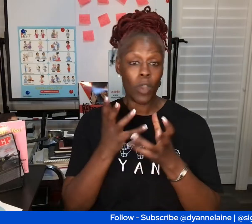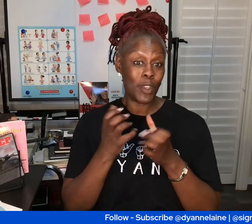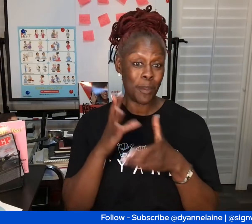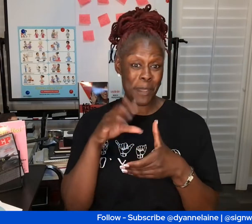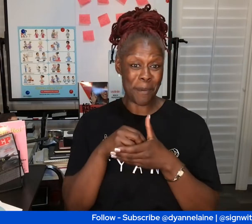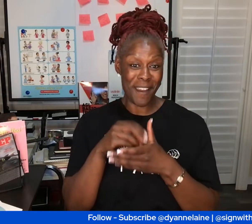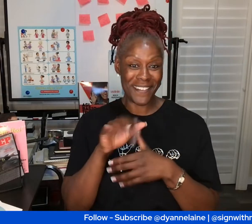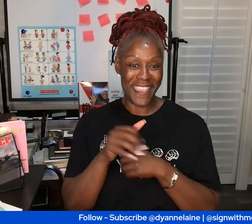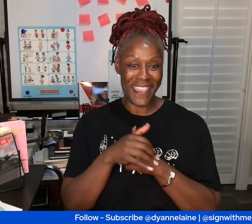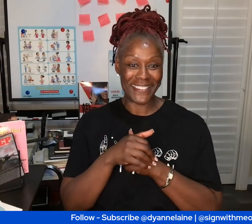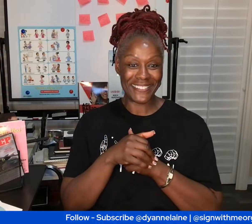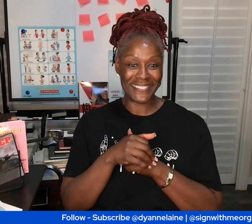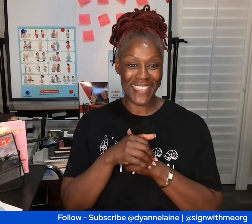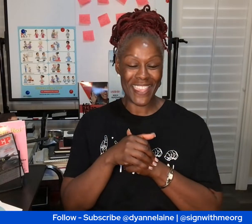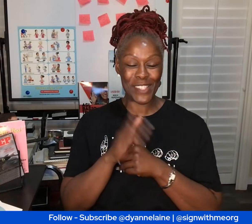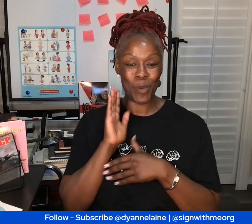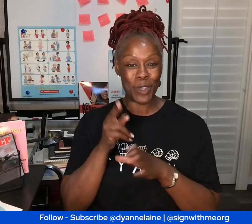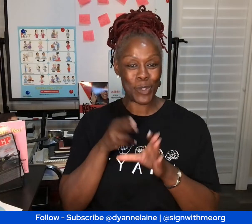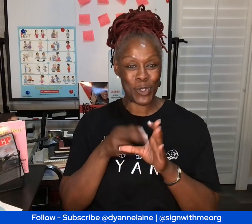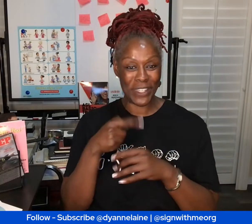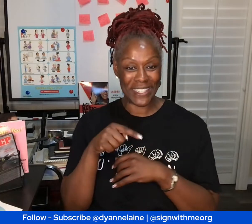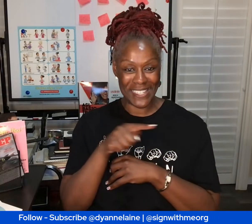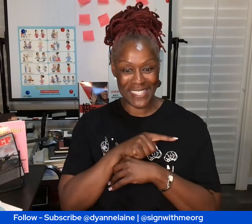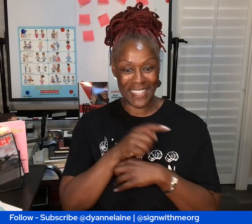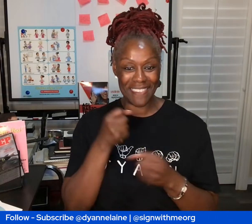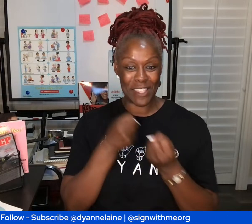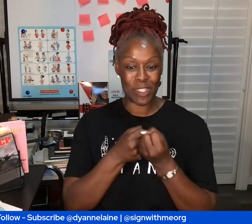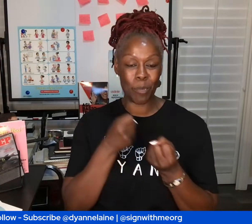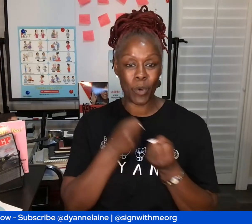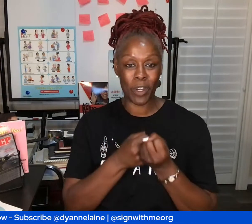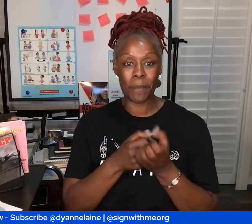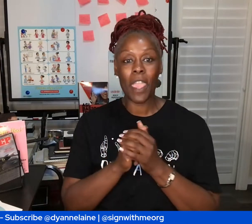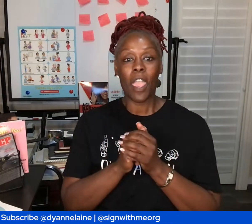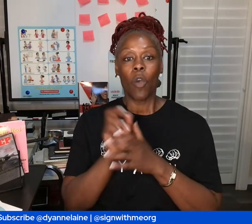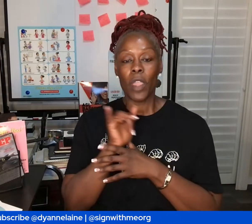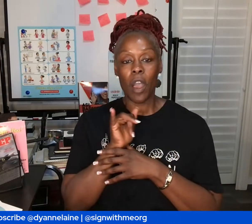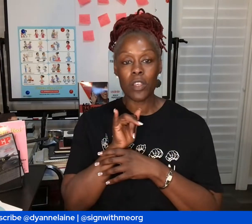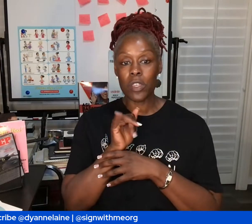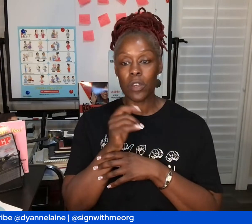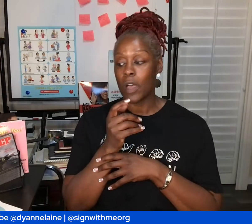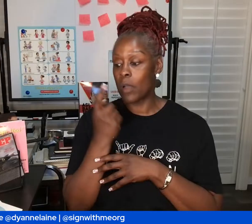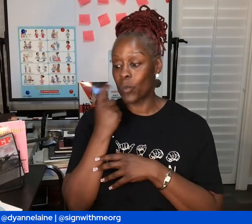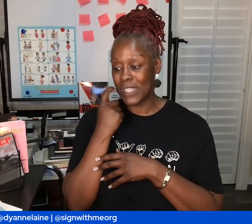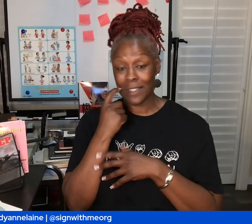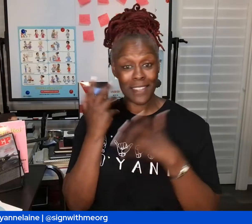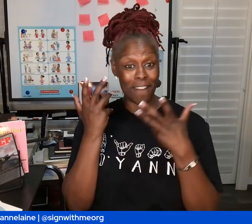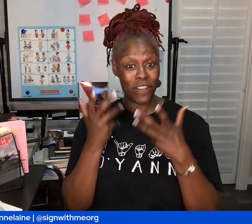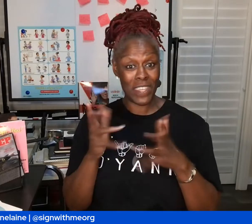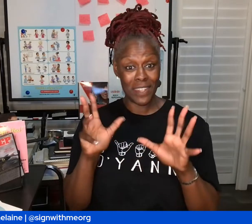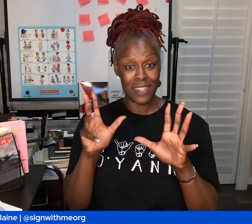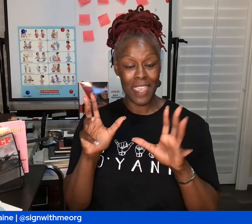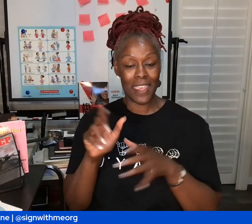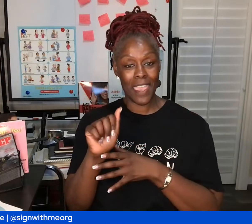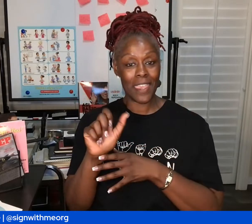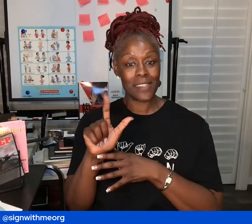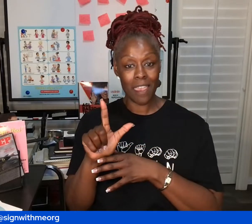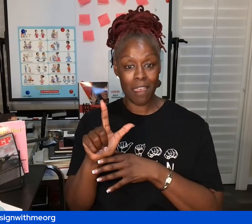you to be a part of that. Okay. So will you join us in that support? We also recently finished a